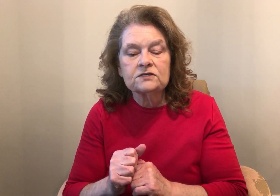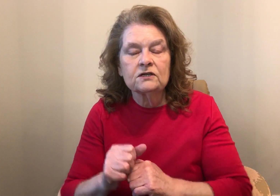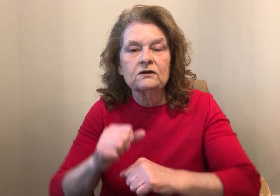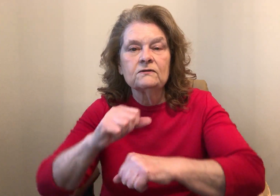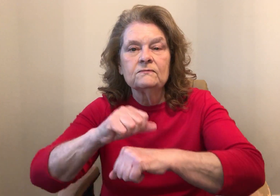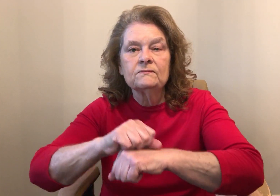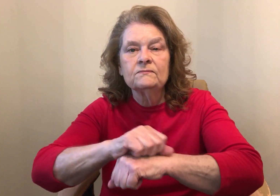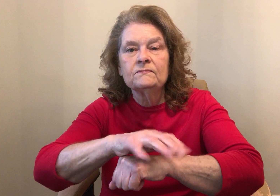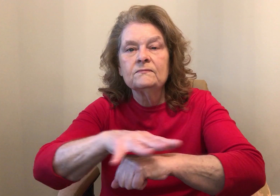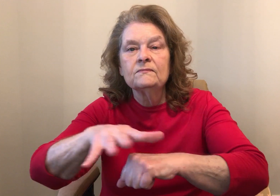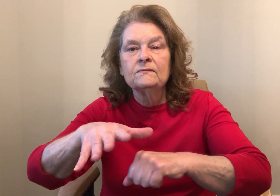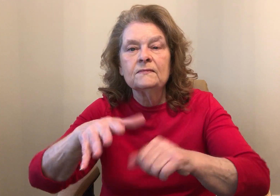Counselor.